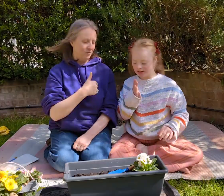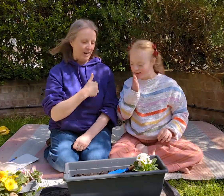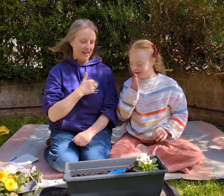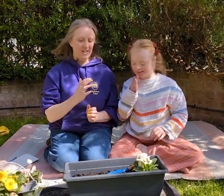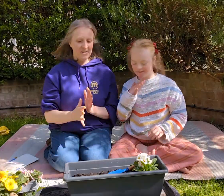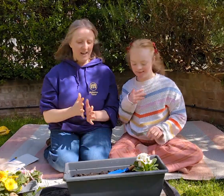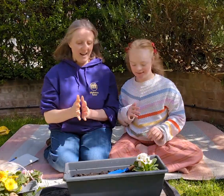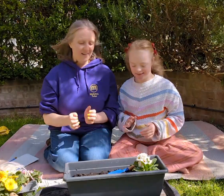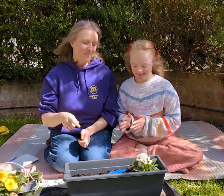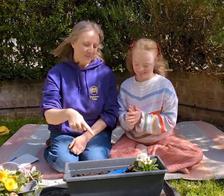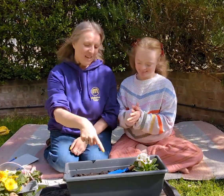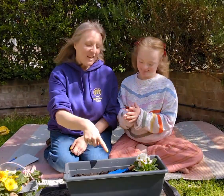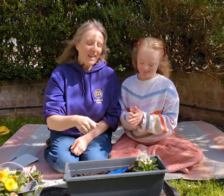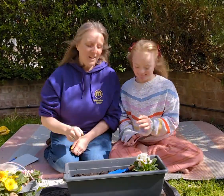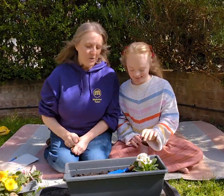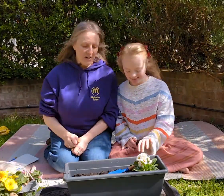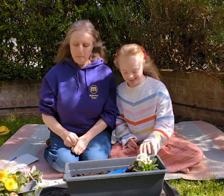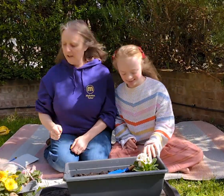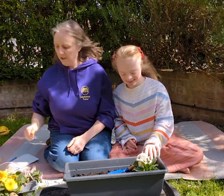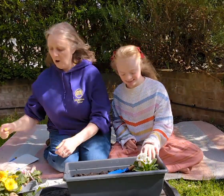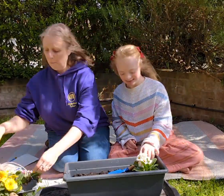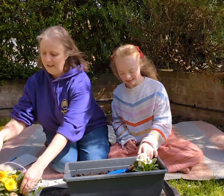Really good signing. Can you dig me another hole, please?